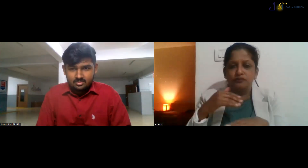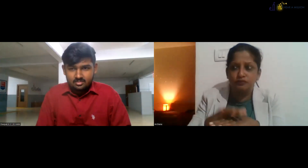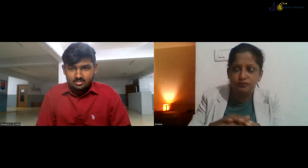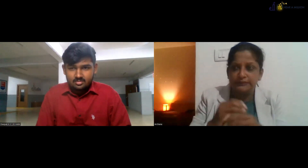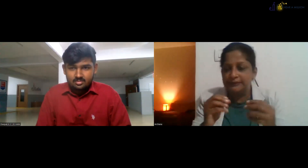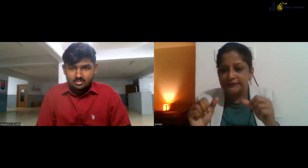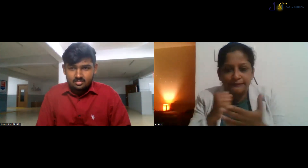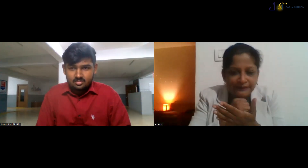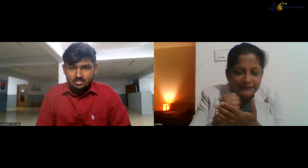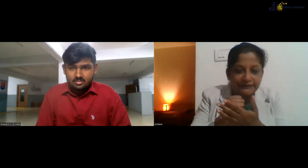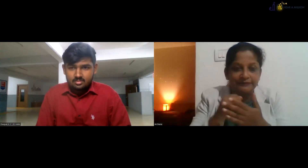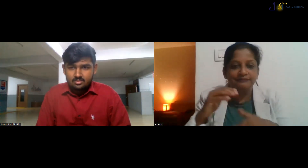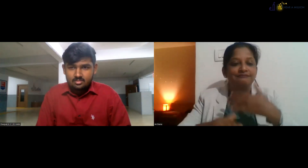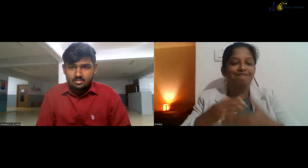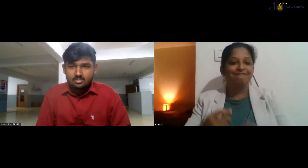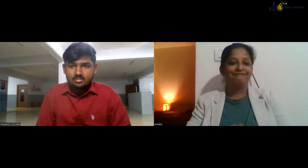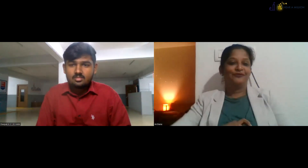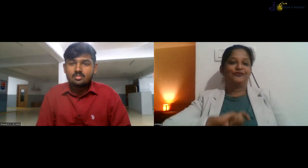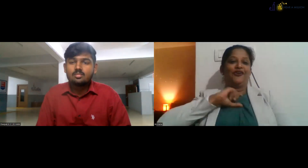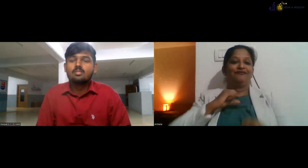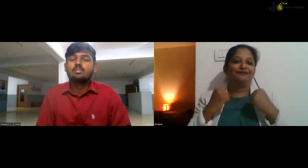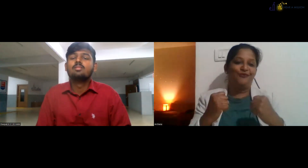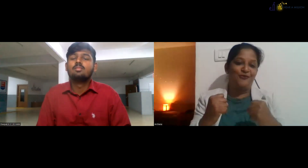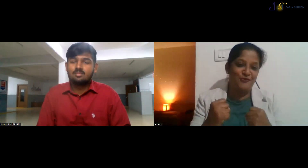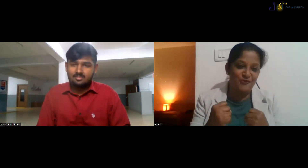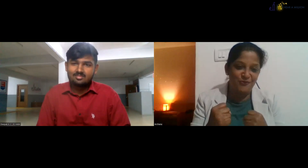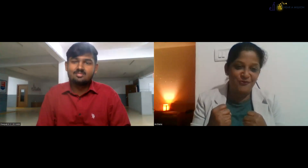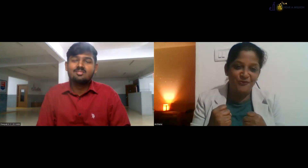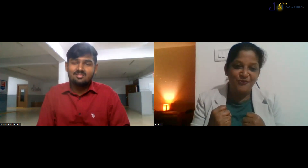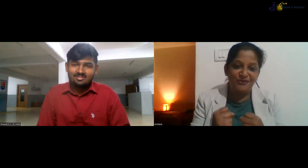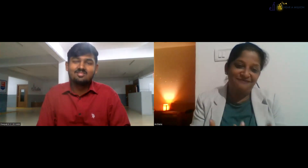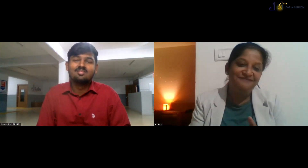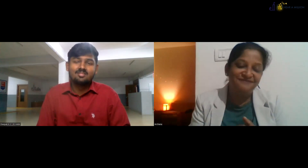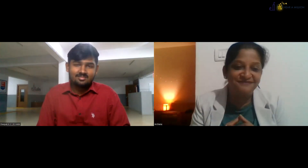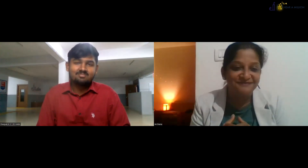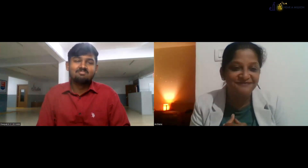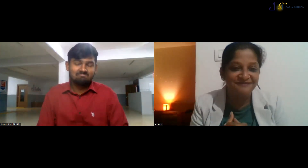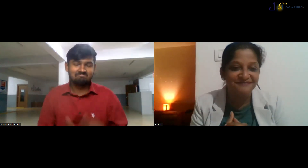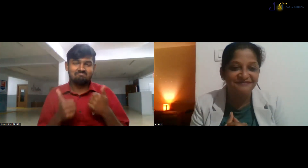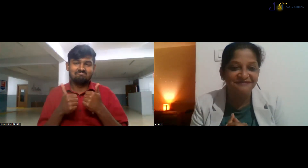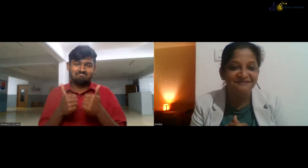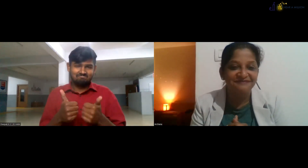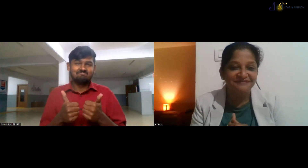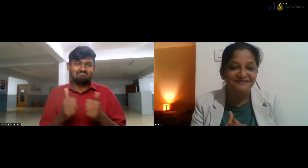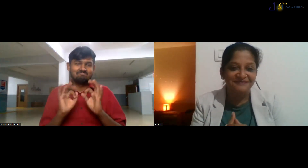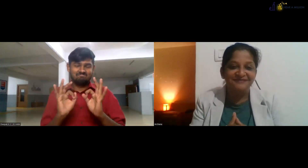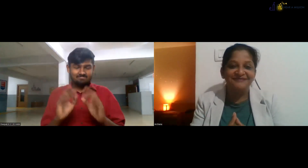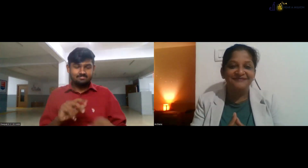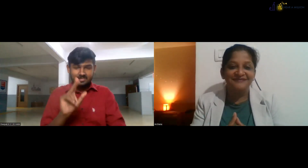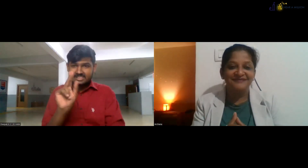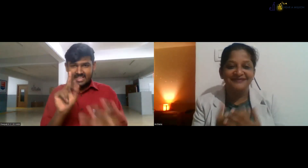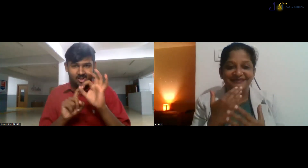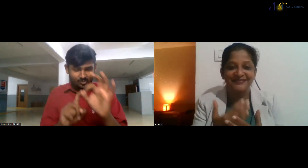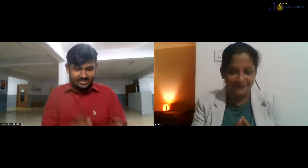So my friends told me that, yeah, you can go and just drive slowly, and that's how I